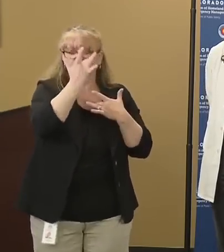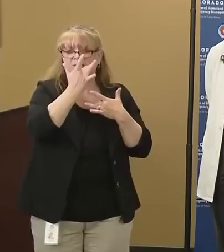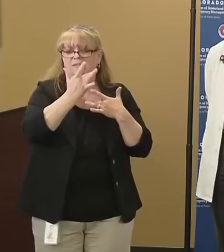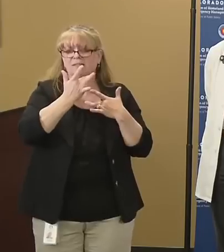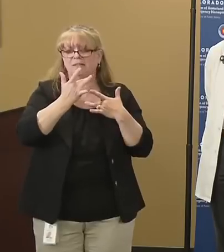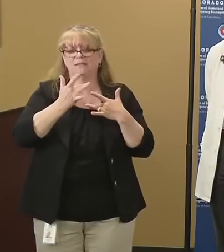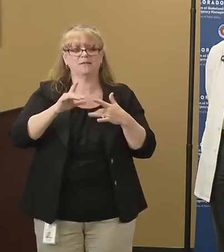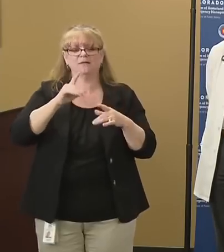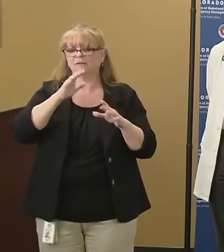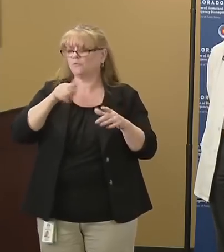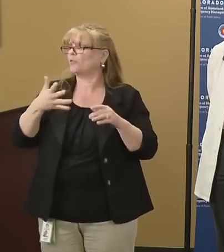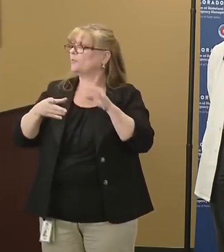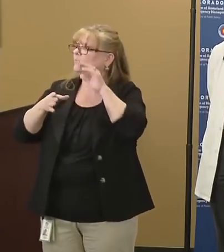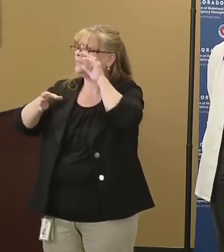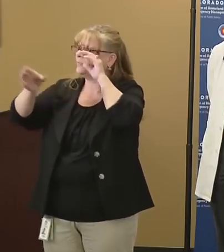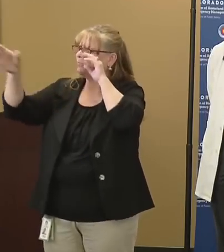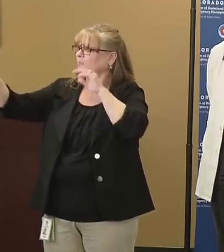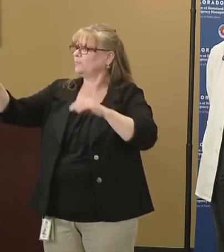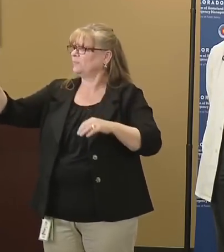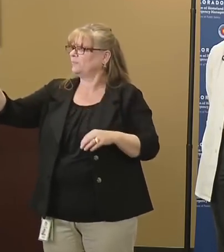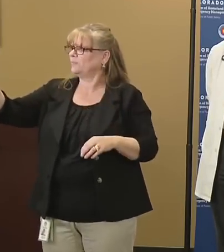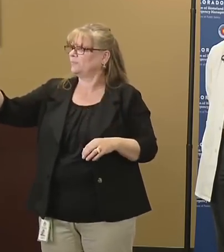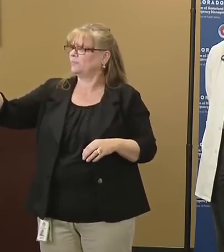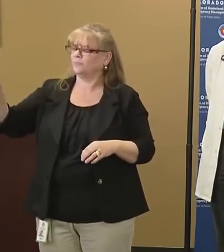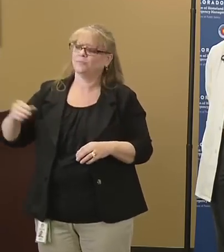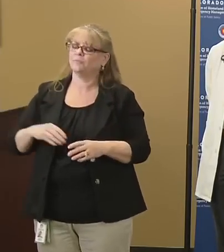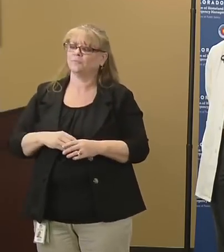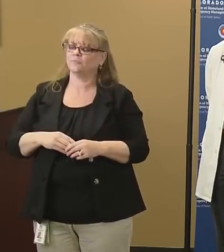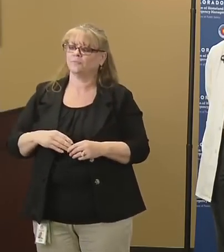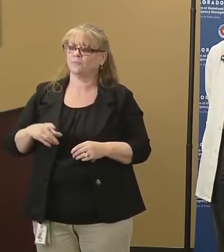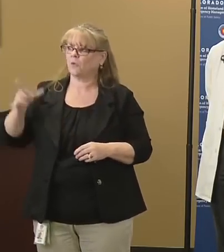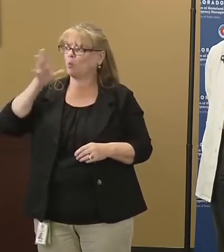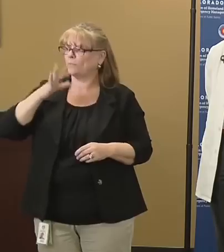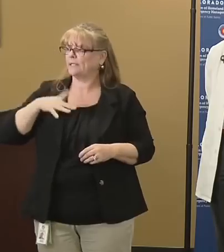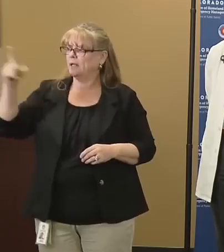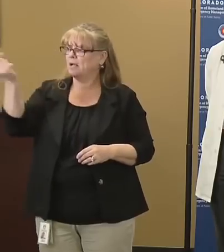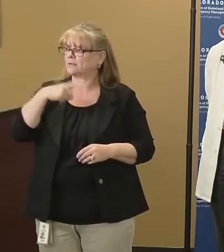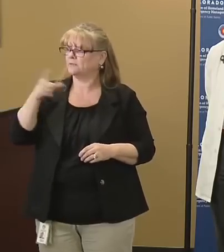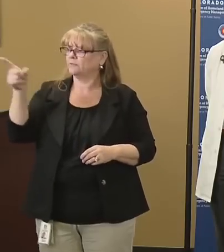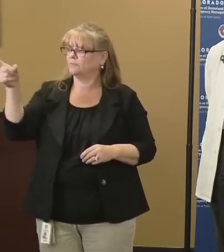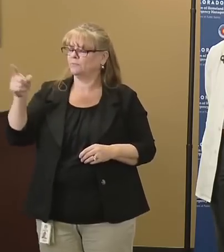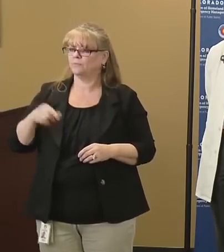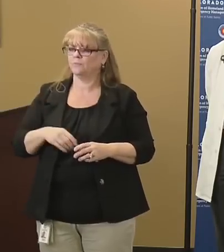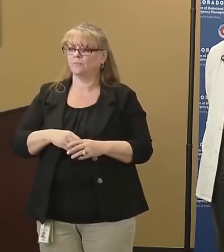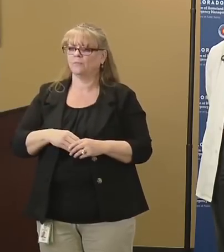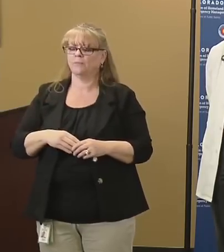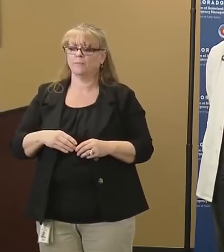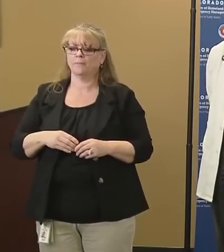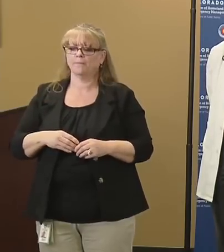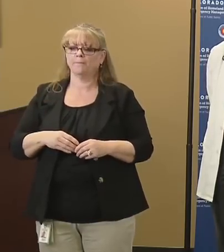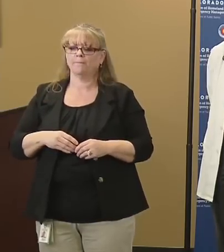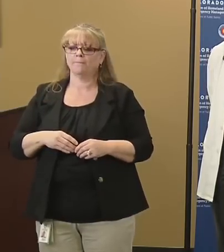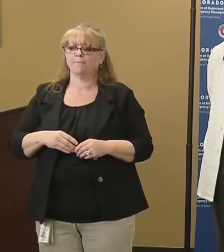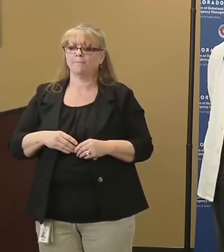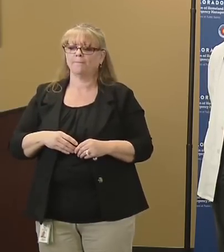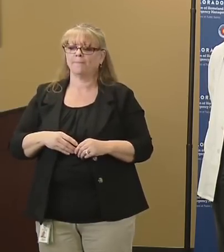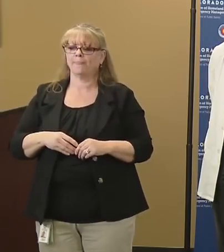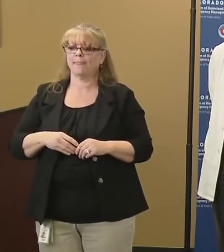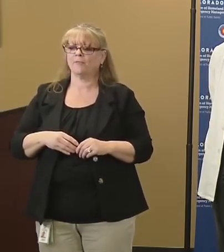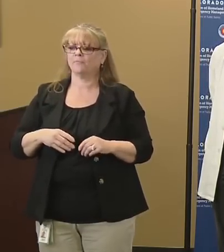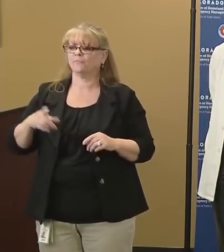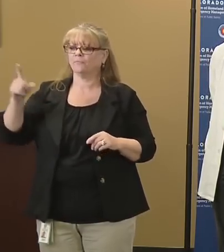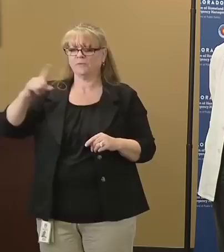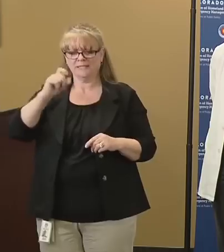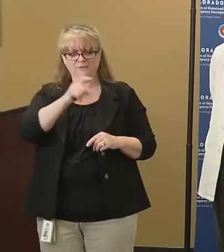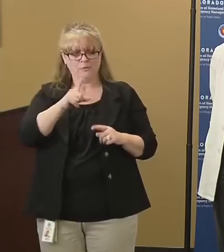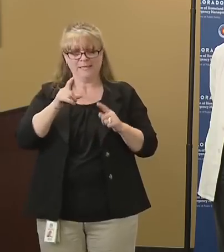Yes. Governor, two-part question. First of all, is it still important for people who are symptomatic